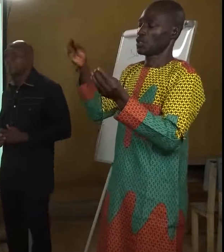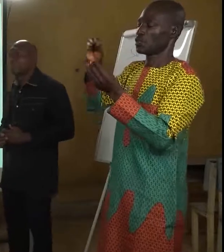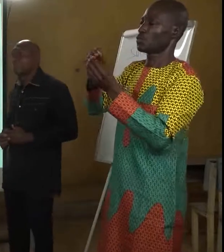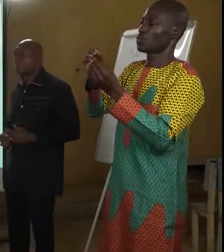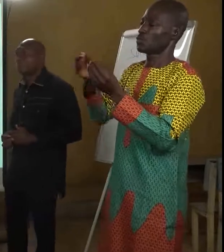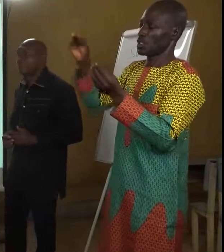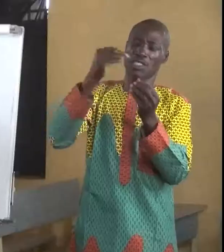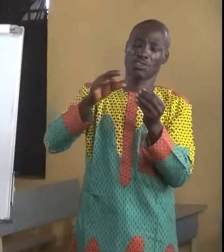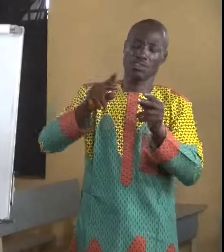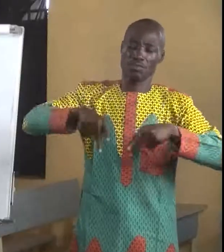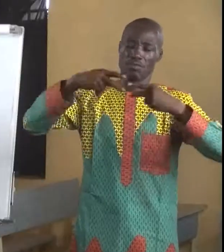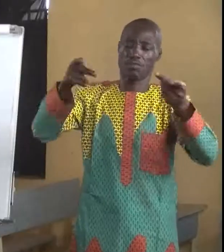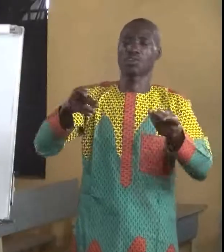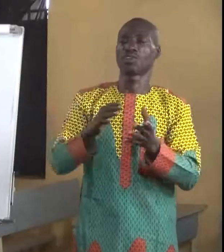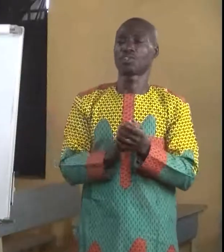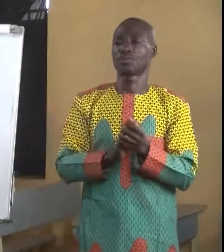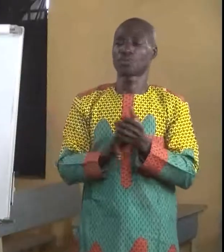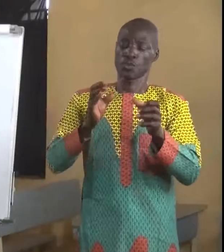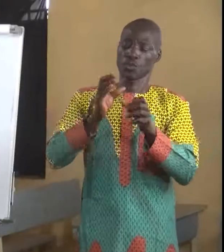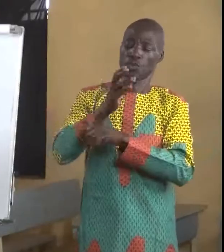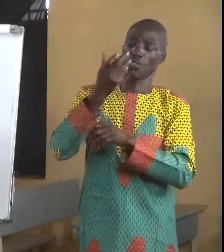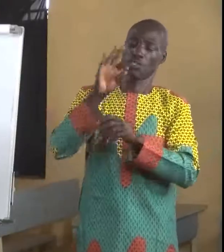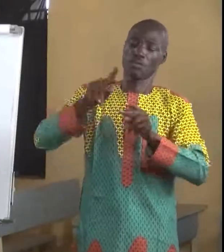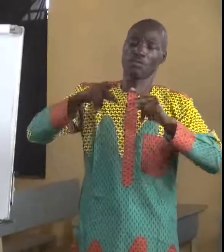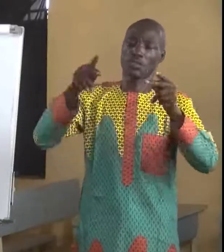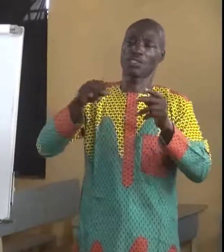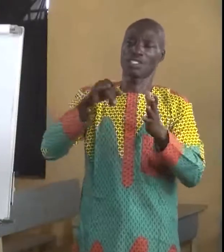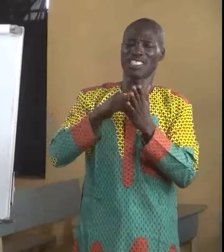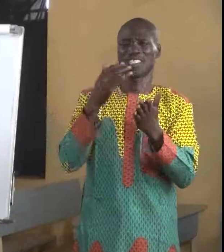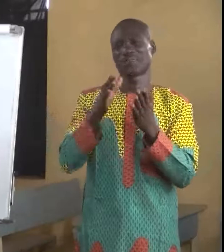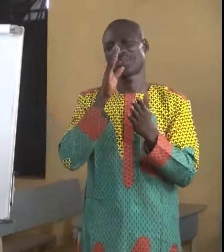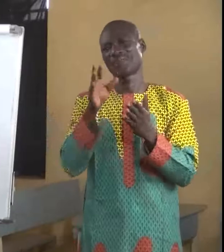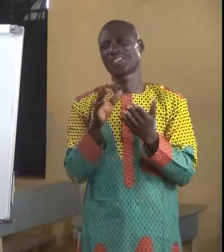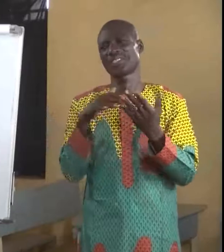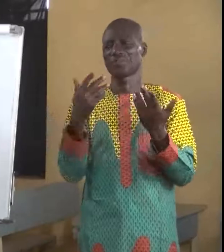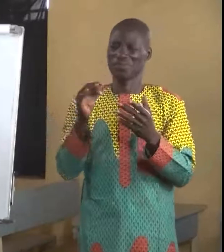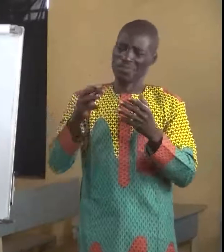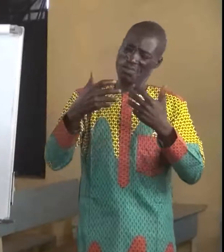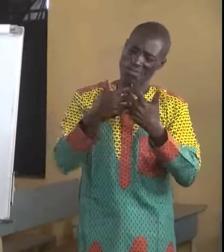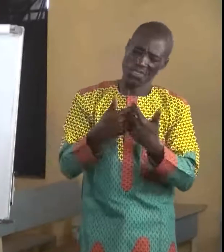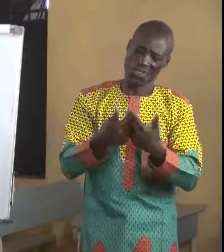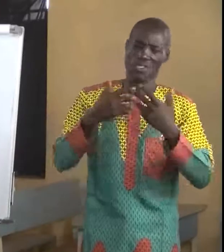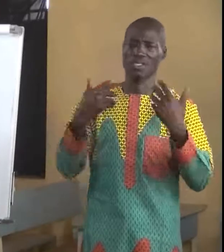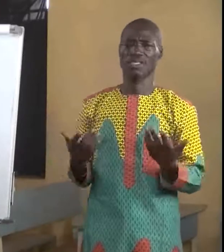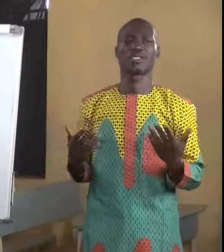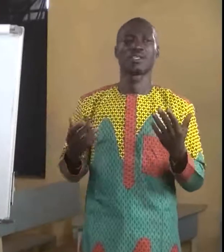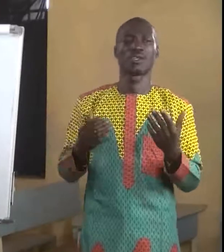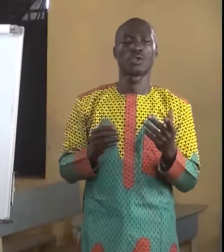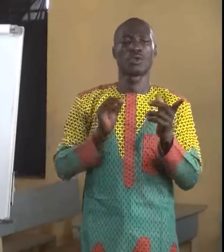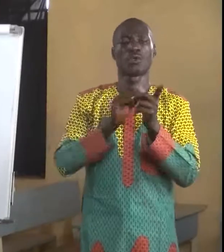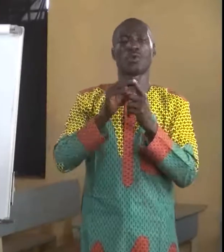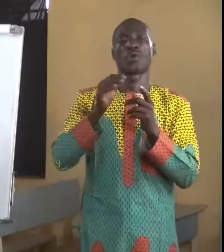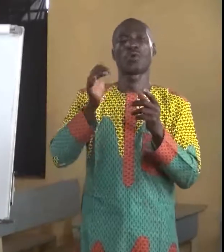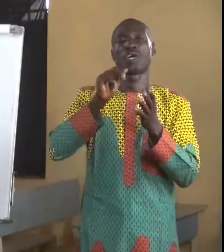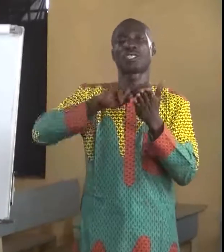production. Cost of production, just it could be in form of increase in the cost of machinery, it could be in the as a result